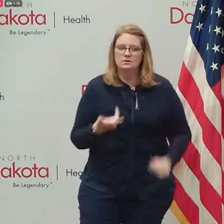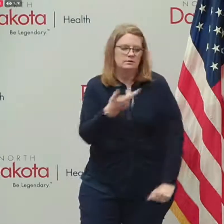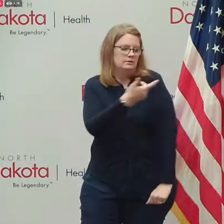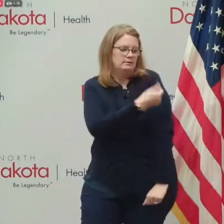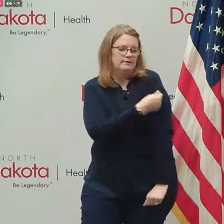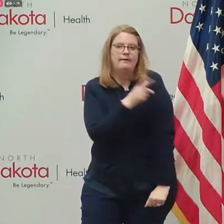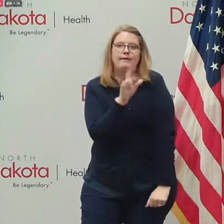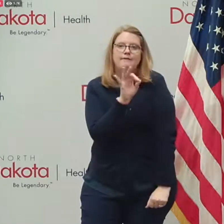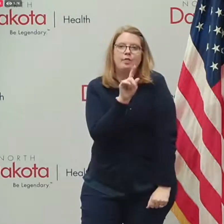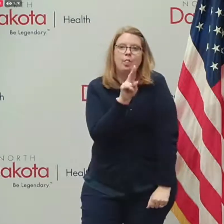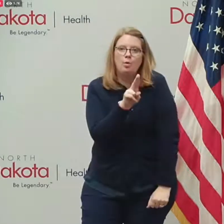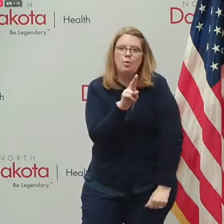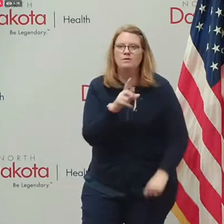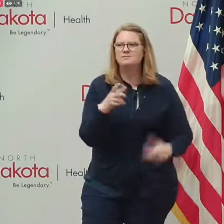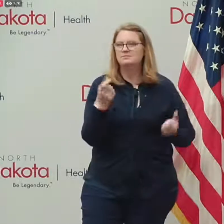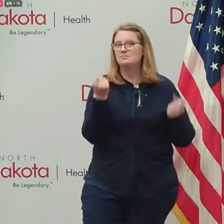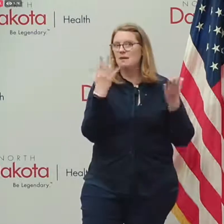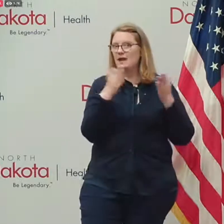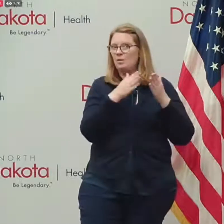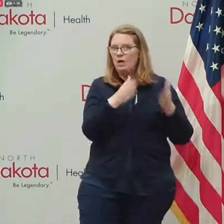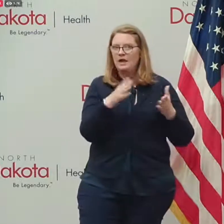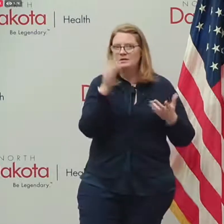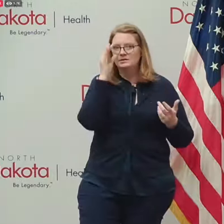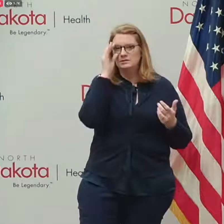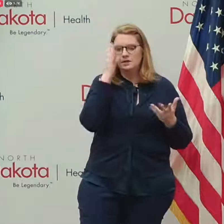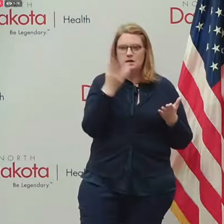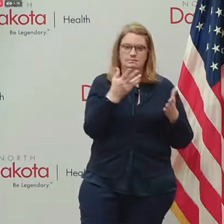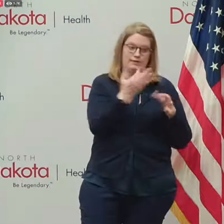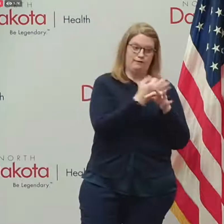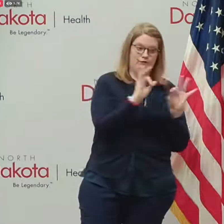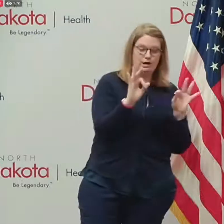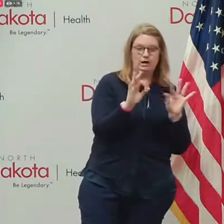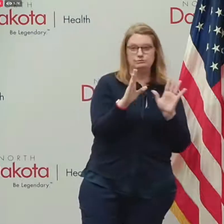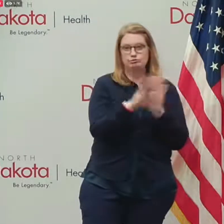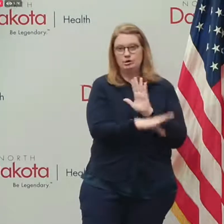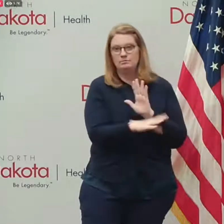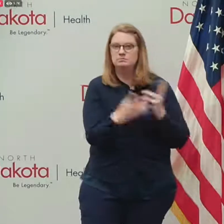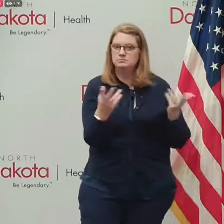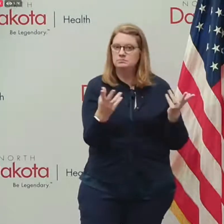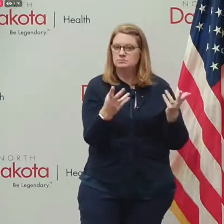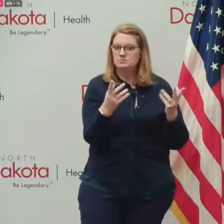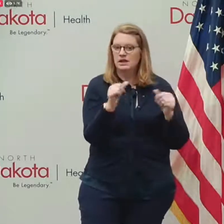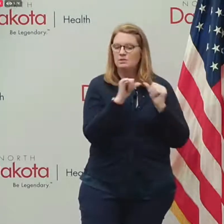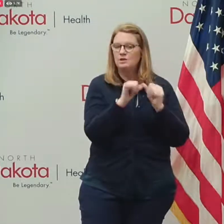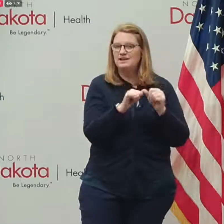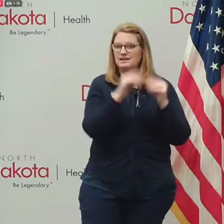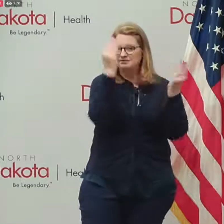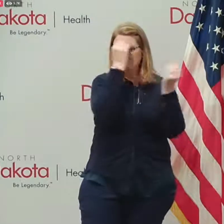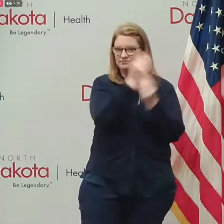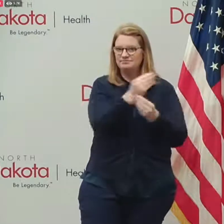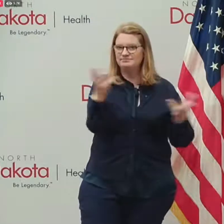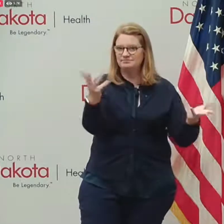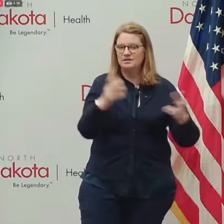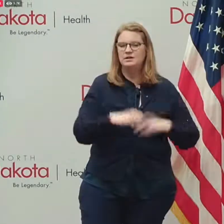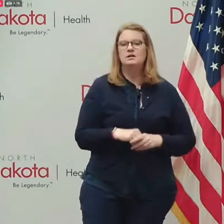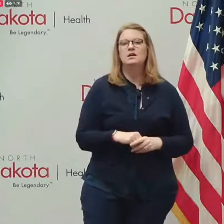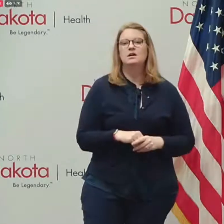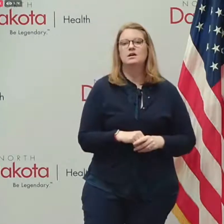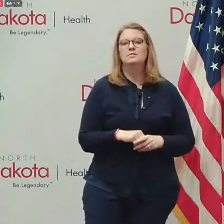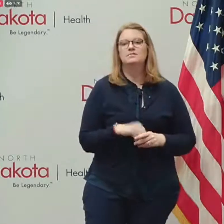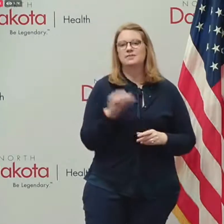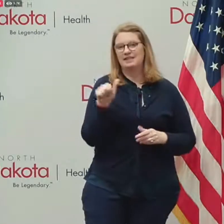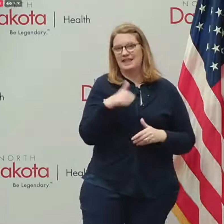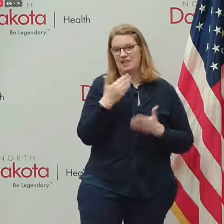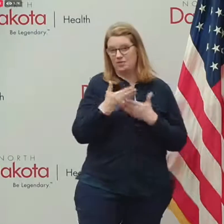and there are lots of ways to do that, either inexpensively or free. We'll continue to put out information on that, but all the other things that we talk